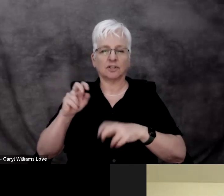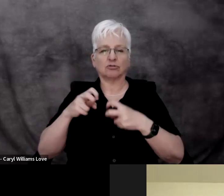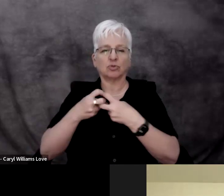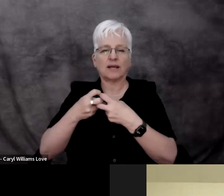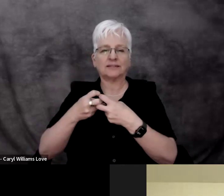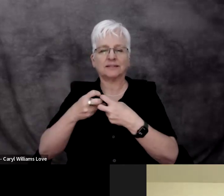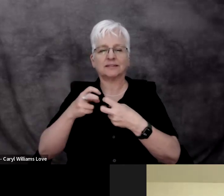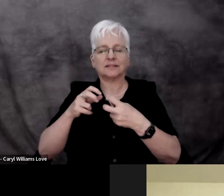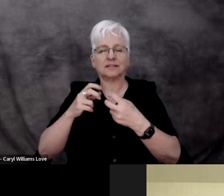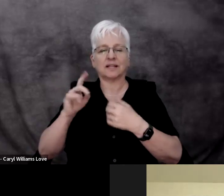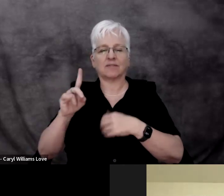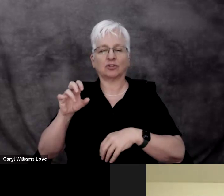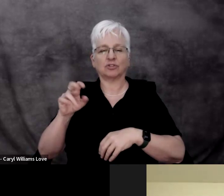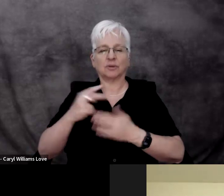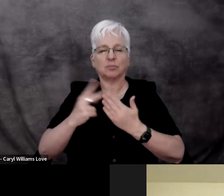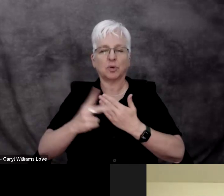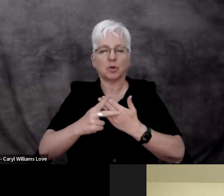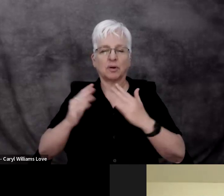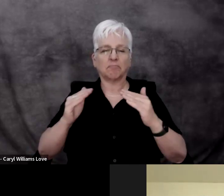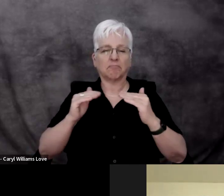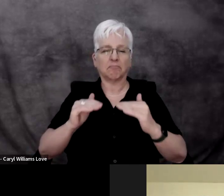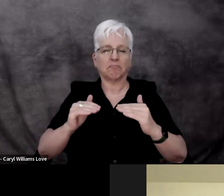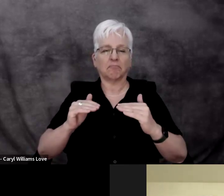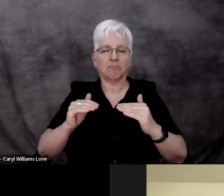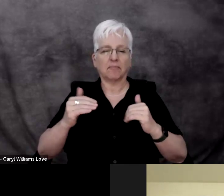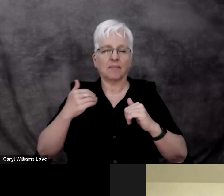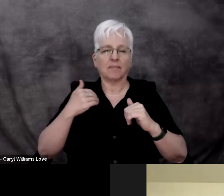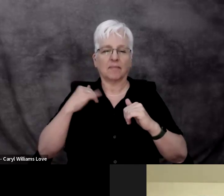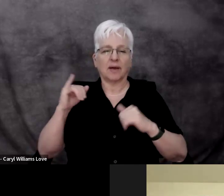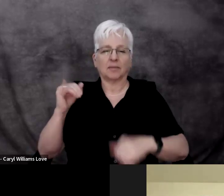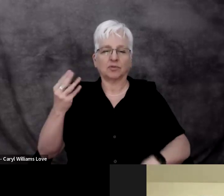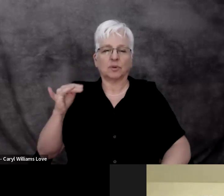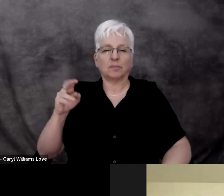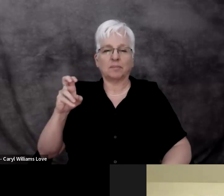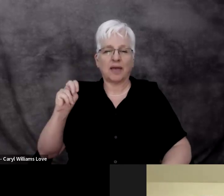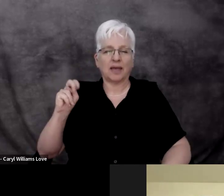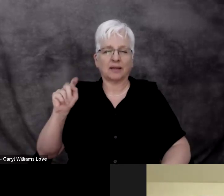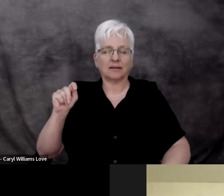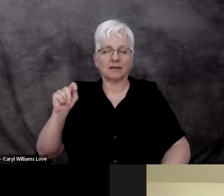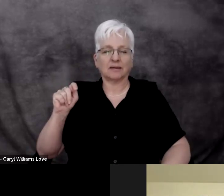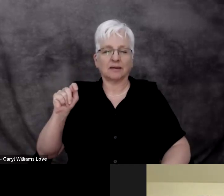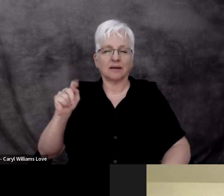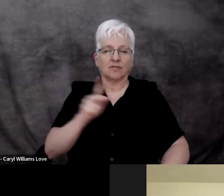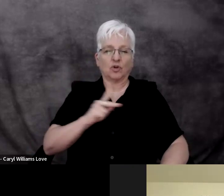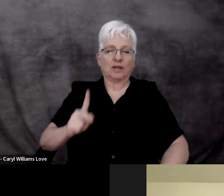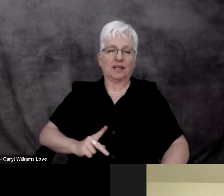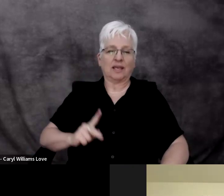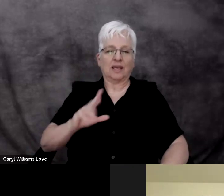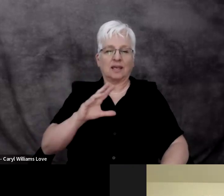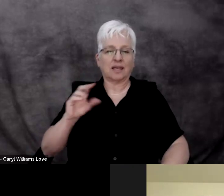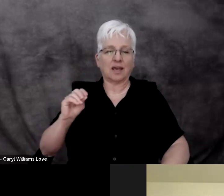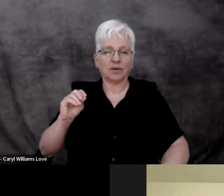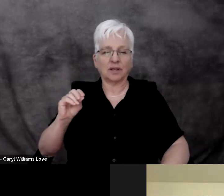Hi, my name is Jim Lott. I'm a program manager with the King County Developmental Disabilities and Early Childhood Supports Division. Manage